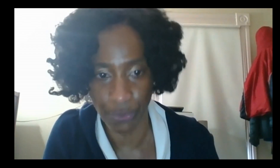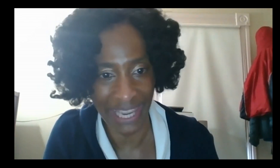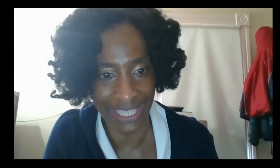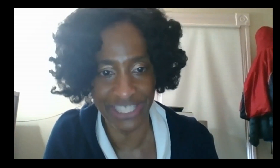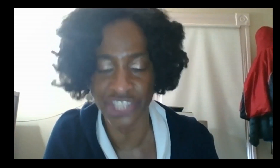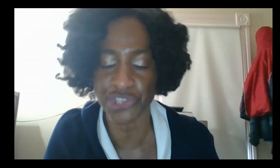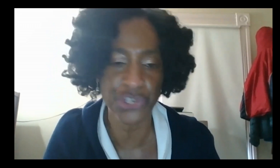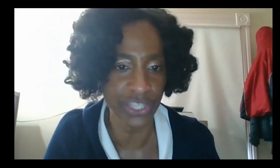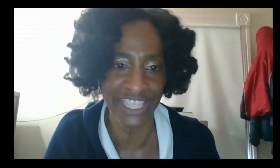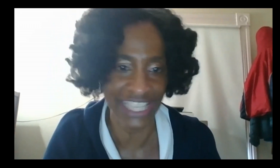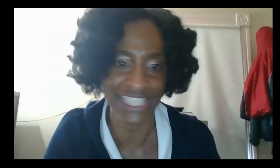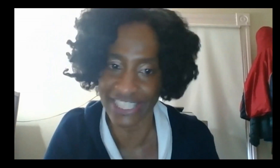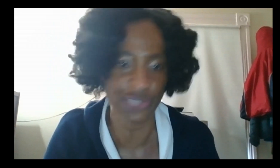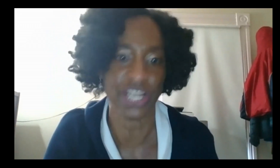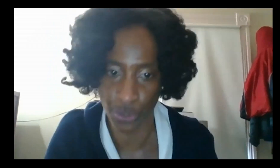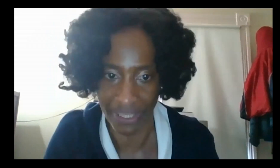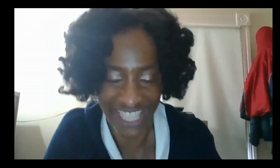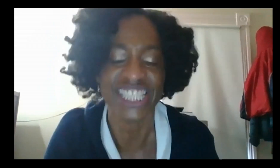to Humanics is surely